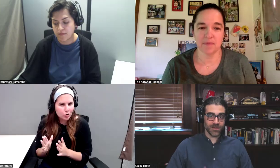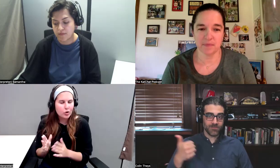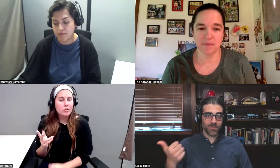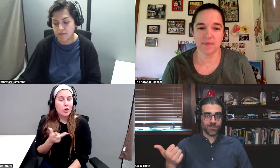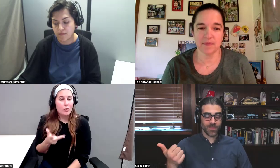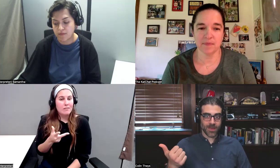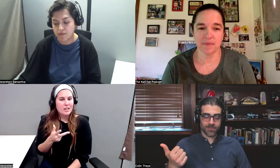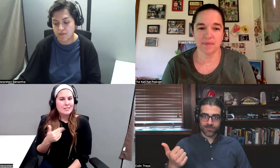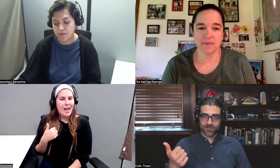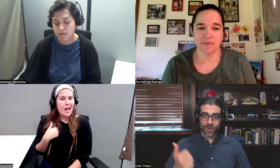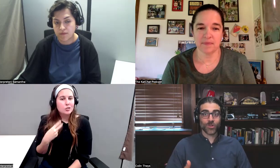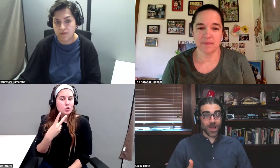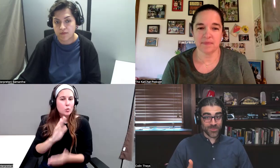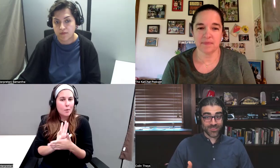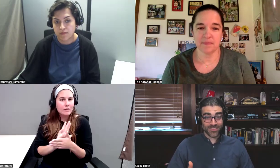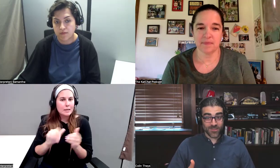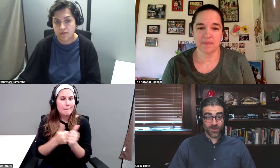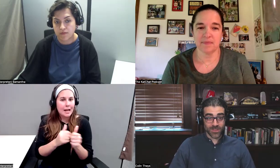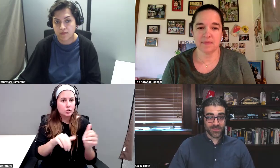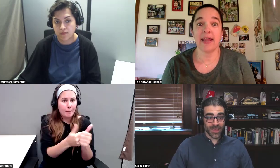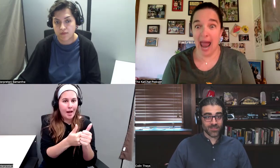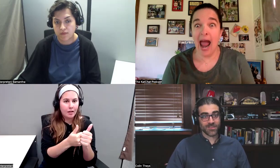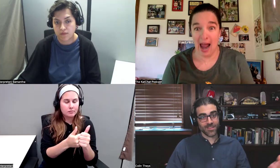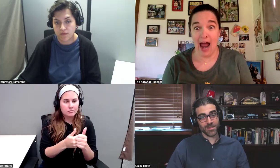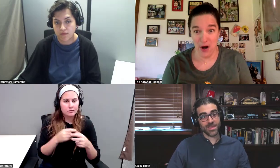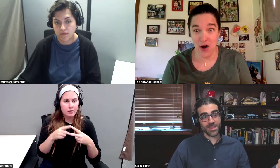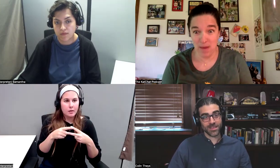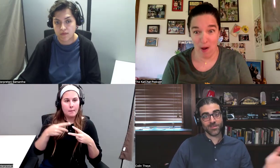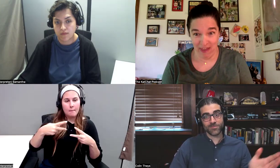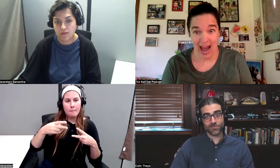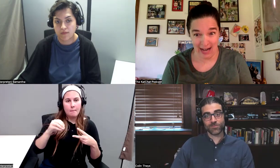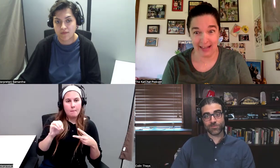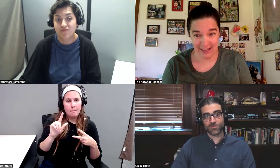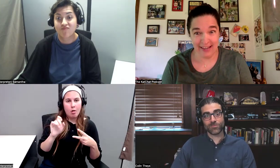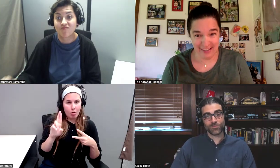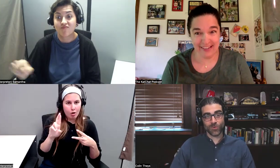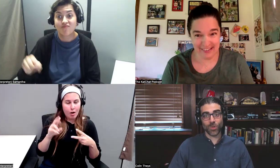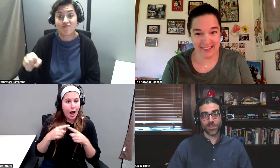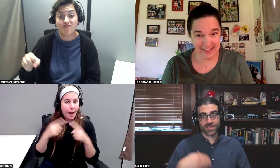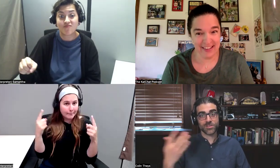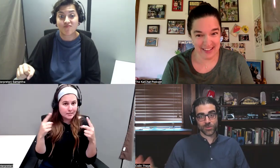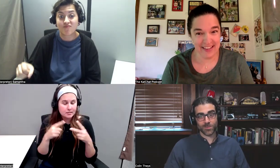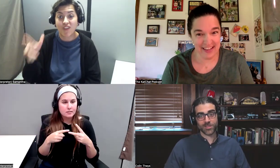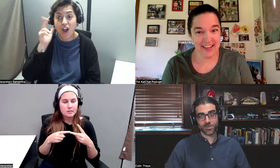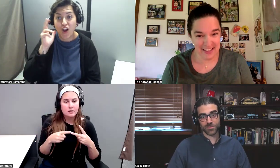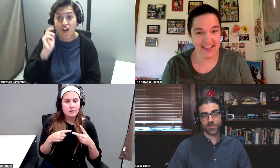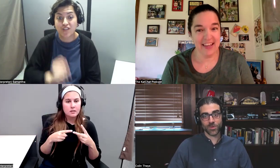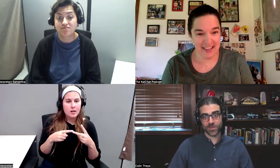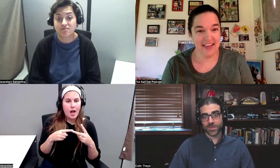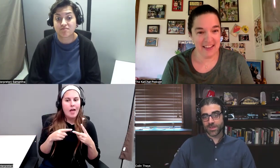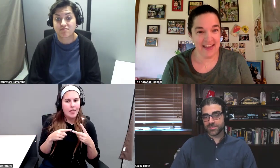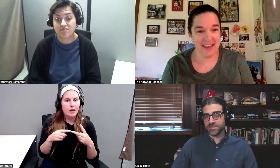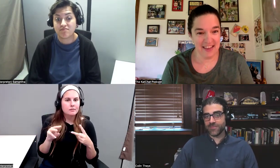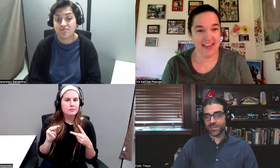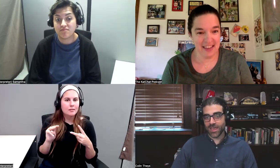We did um, Polar Opposites is what it released Yeah, as, and then I heard immediately about that. rolled into Machu Picchu